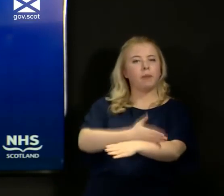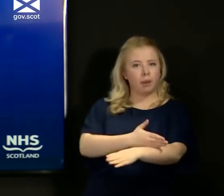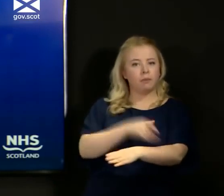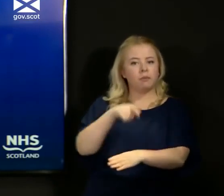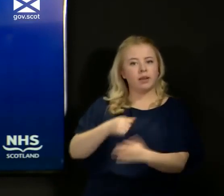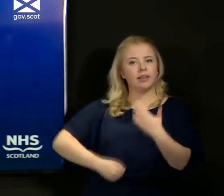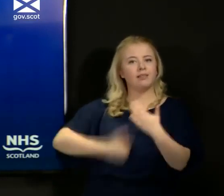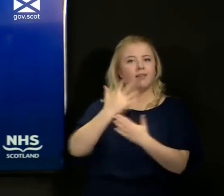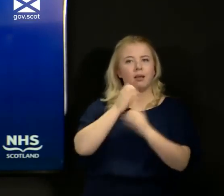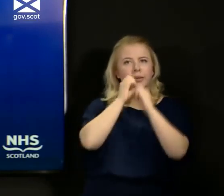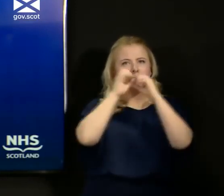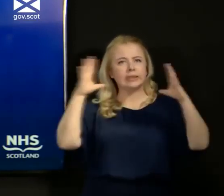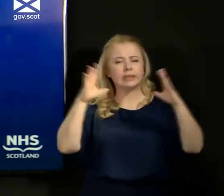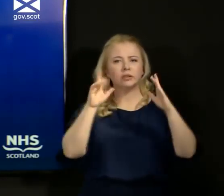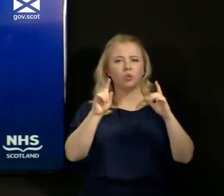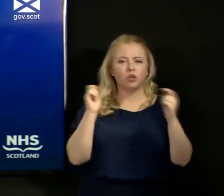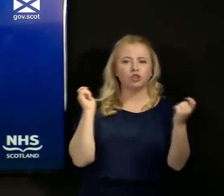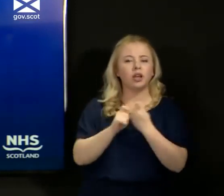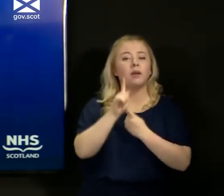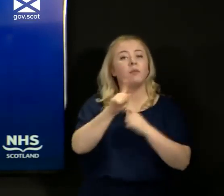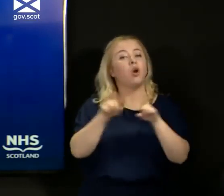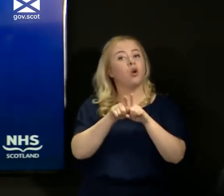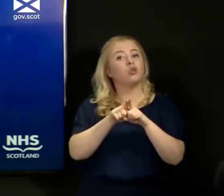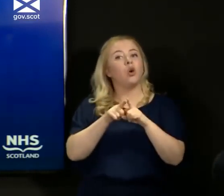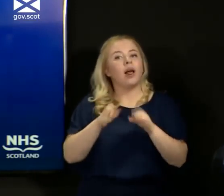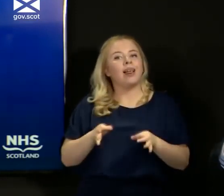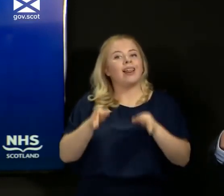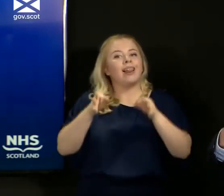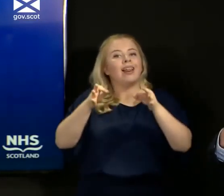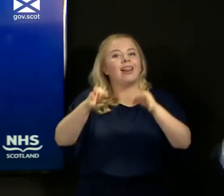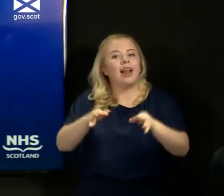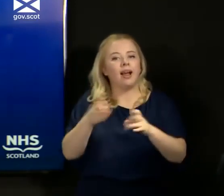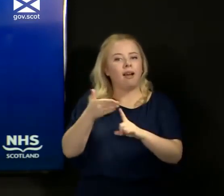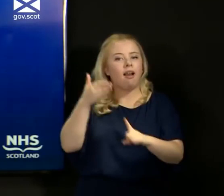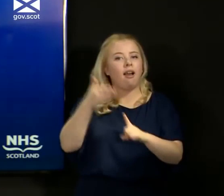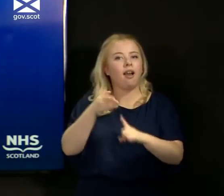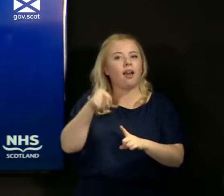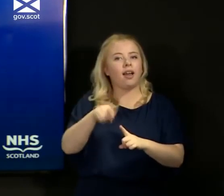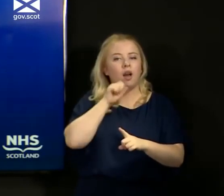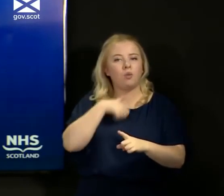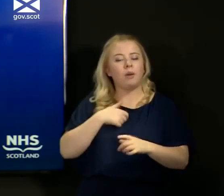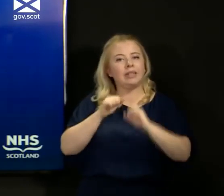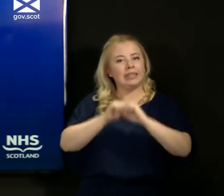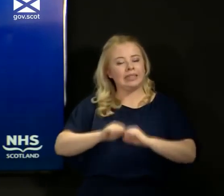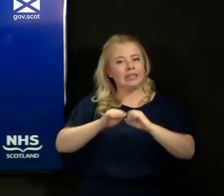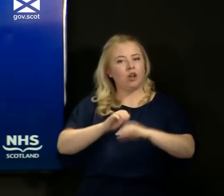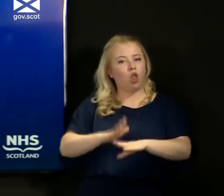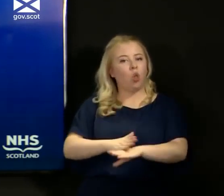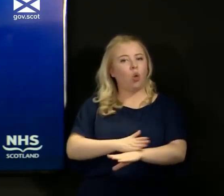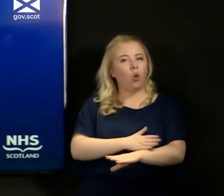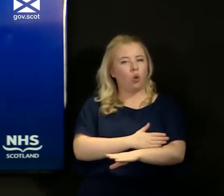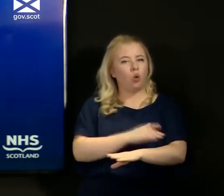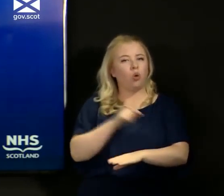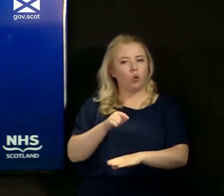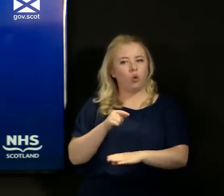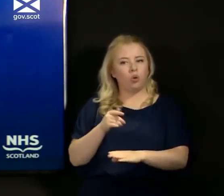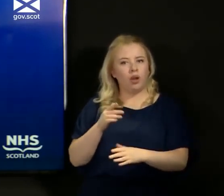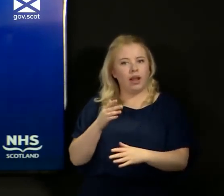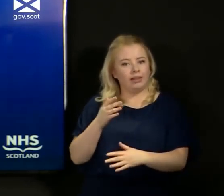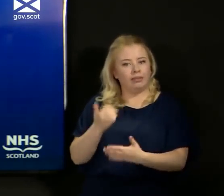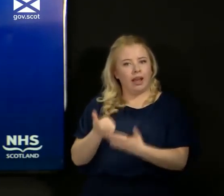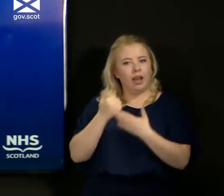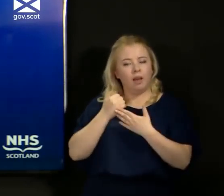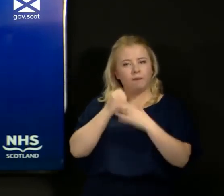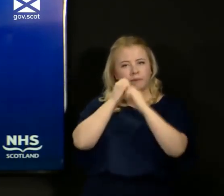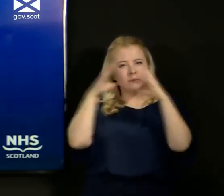of the developing picture, but also those lag indicators, which take that little bit longer and help us to calculate the R number and